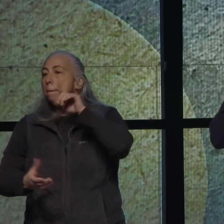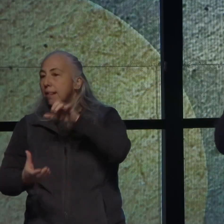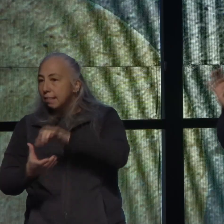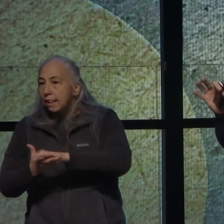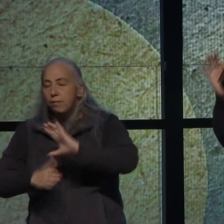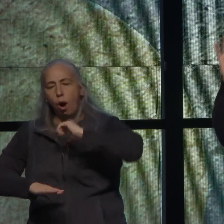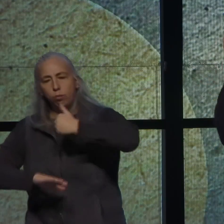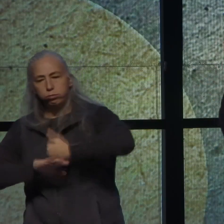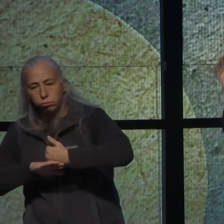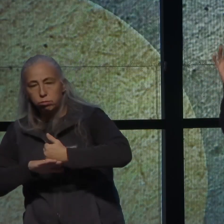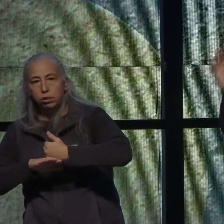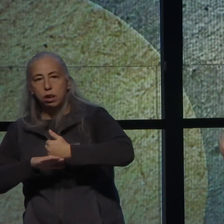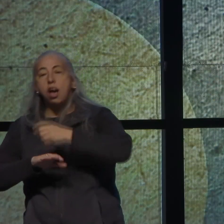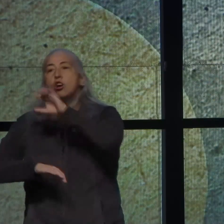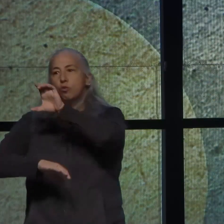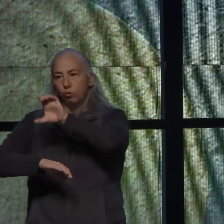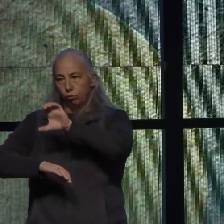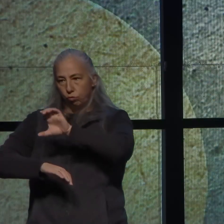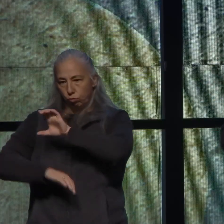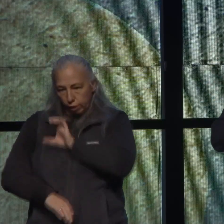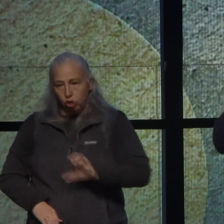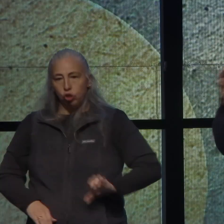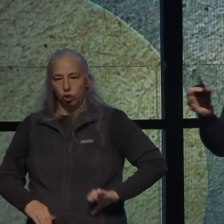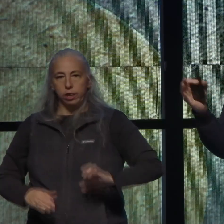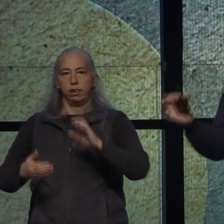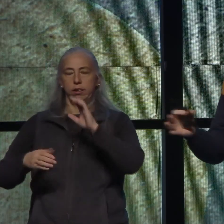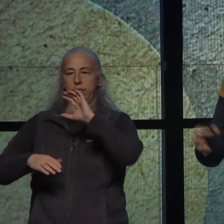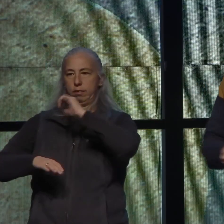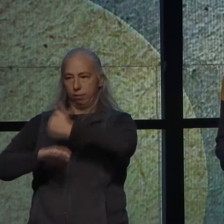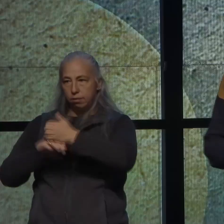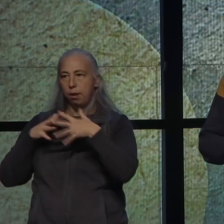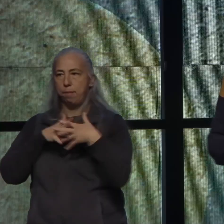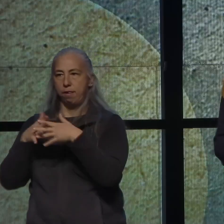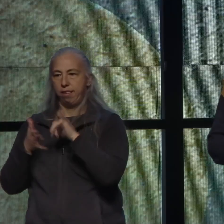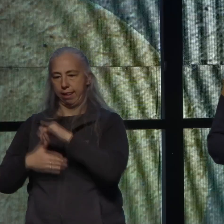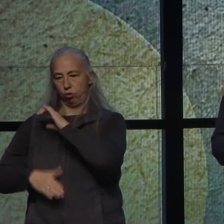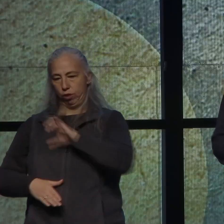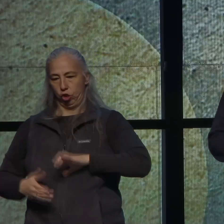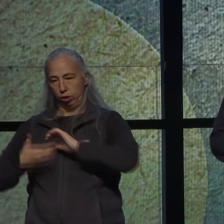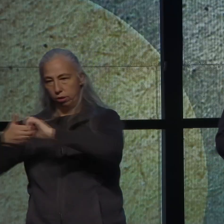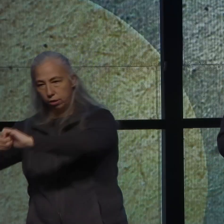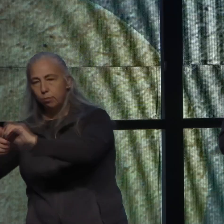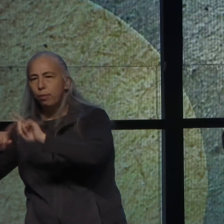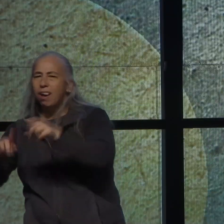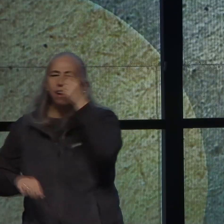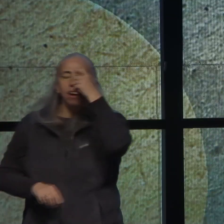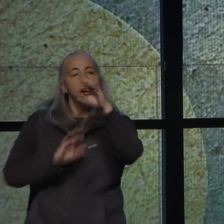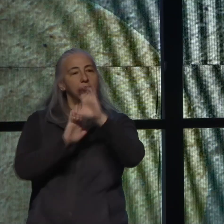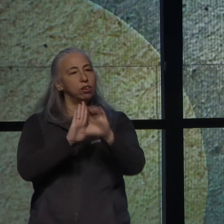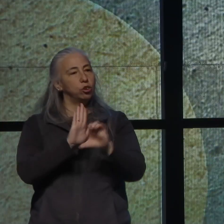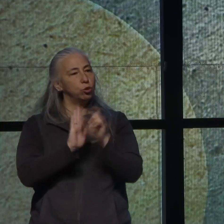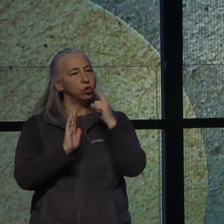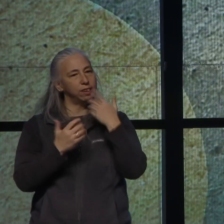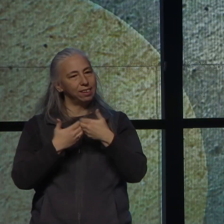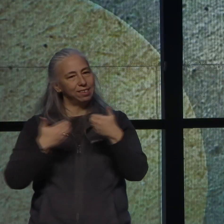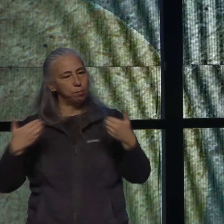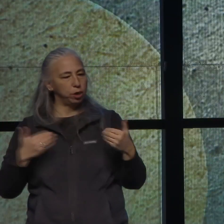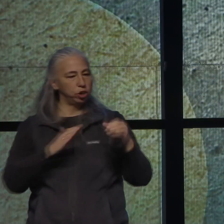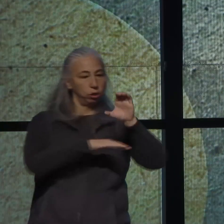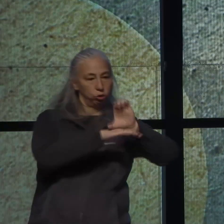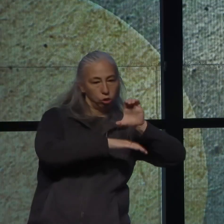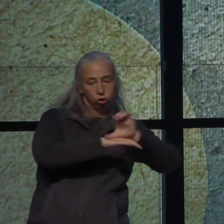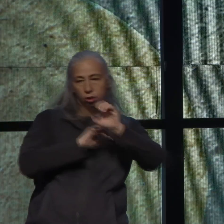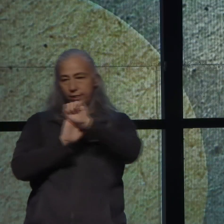although the Constitution never mentions God and enshrines the separation of church and state. Its adherents twist